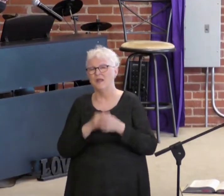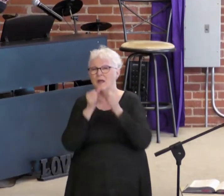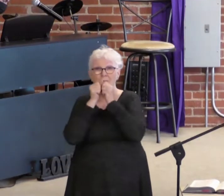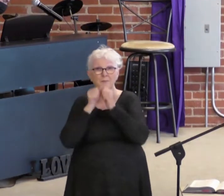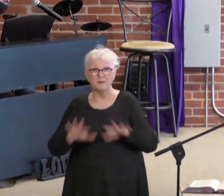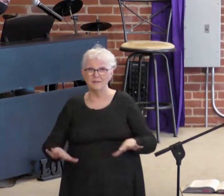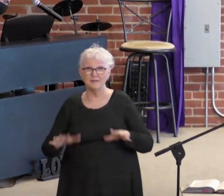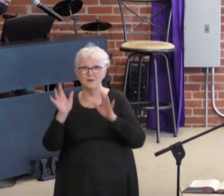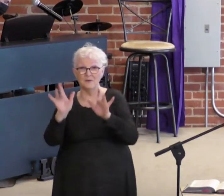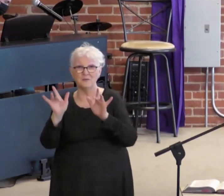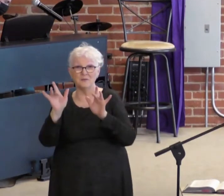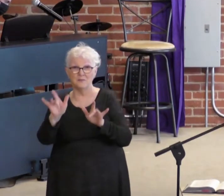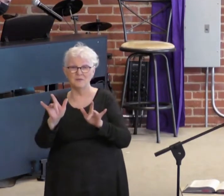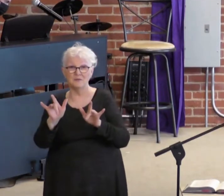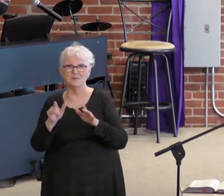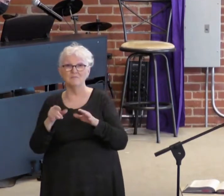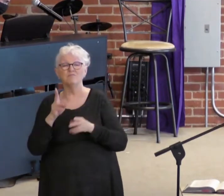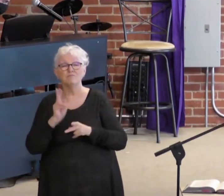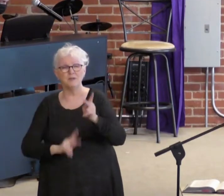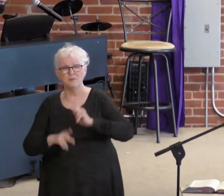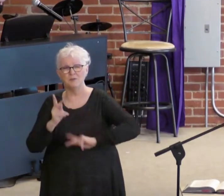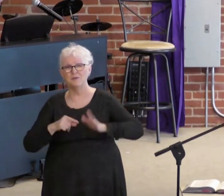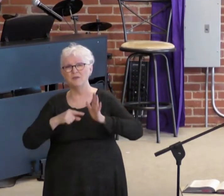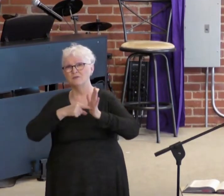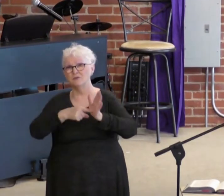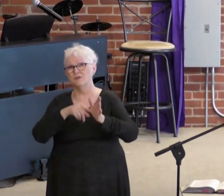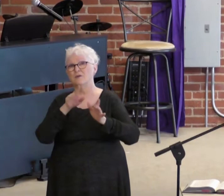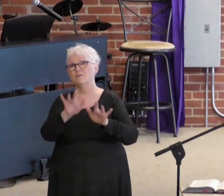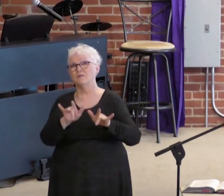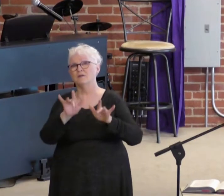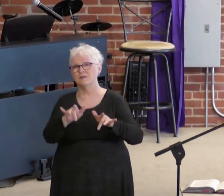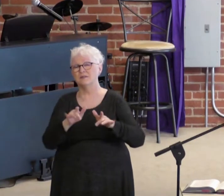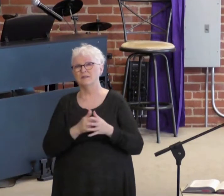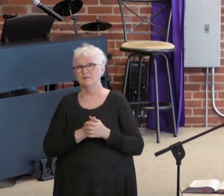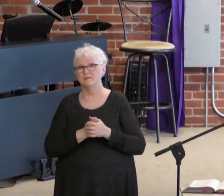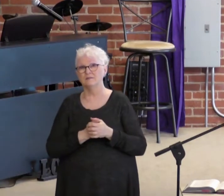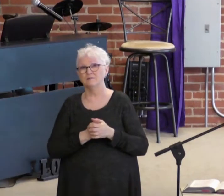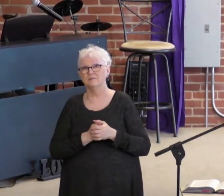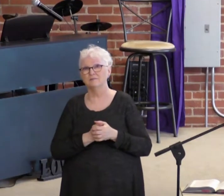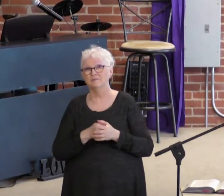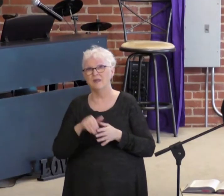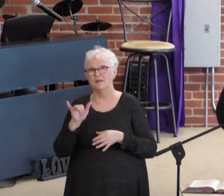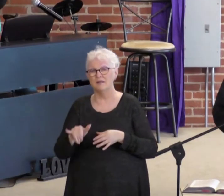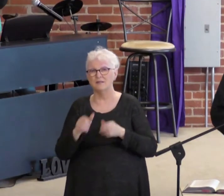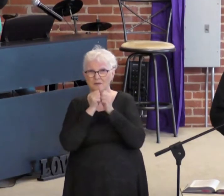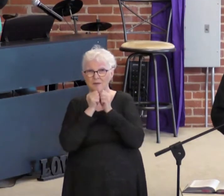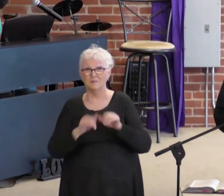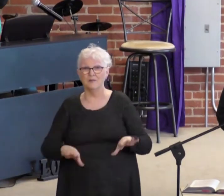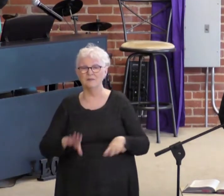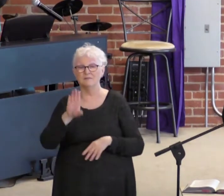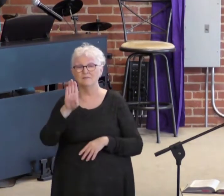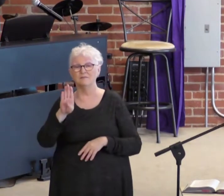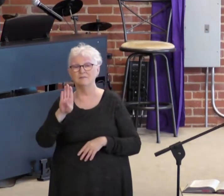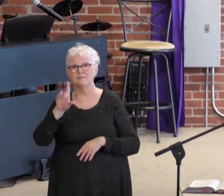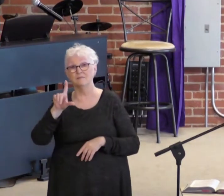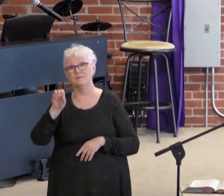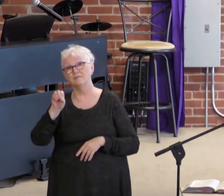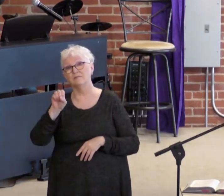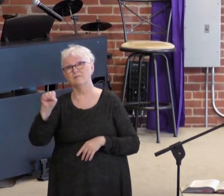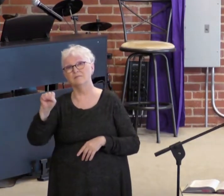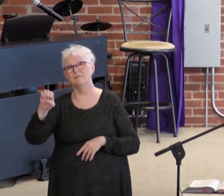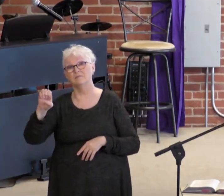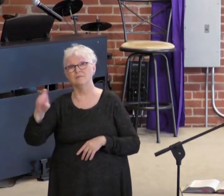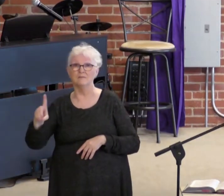merciful. Happy are those who show mercy. That's what the word blessed means. Happy are those who